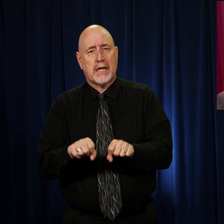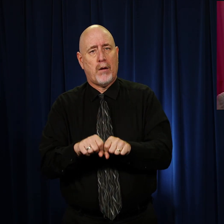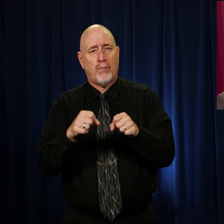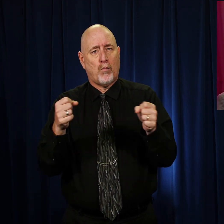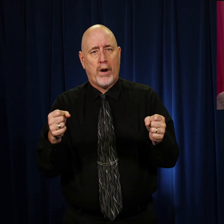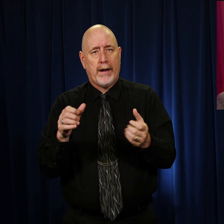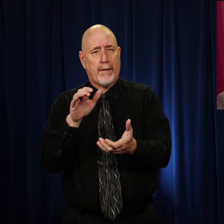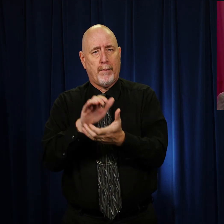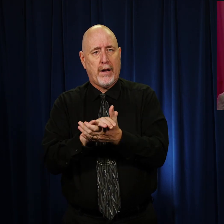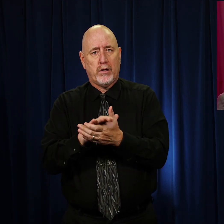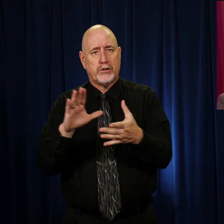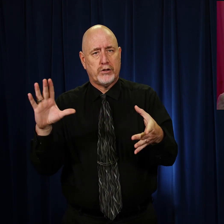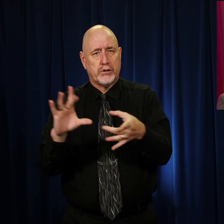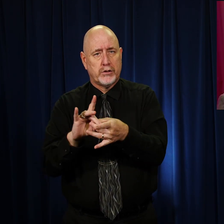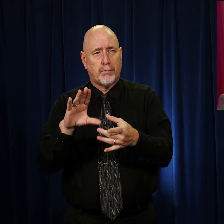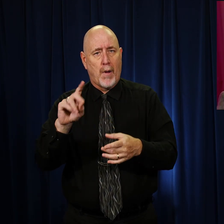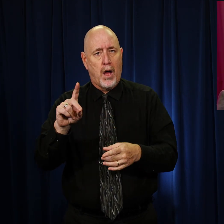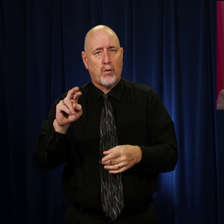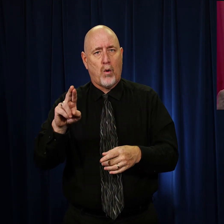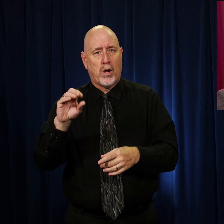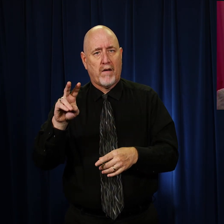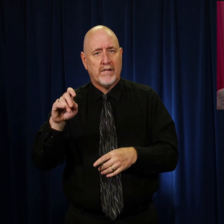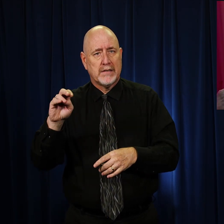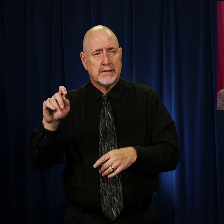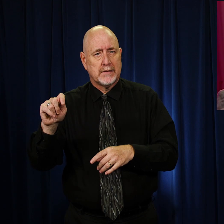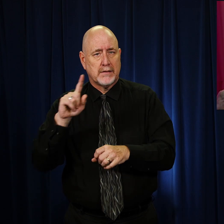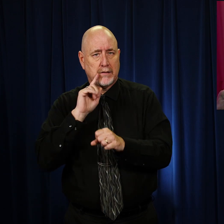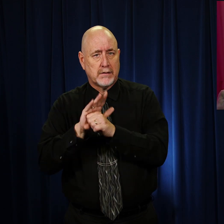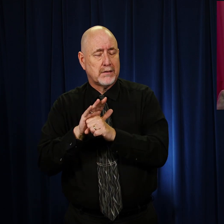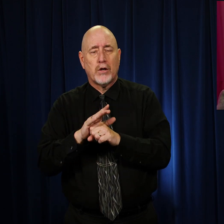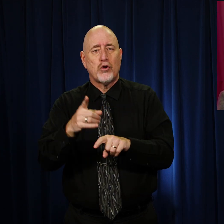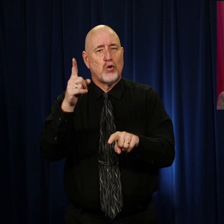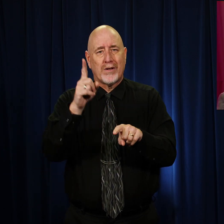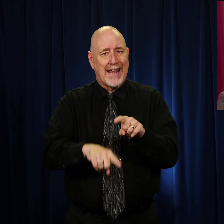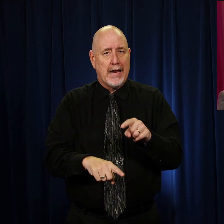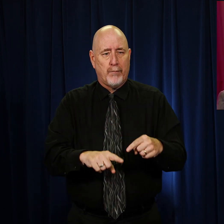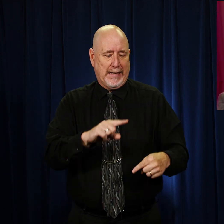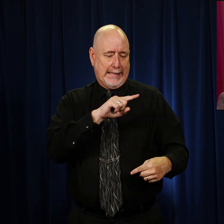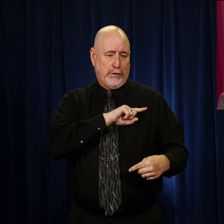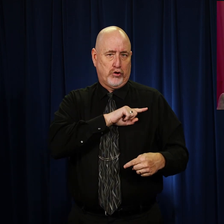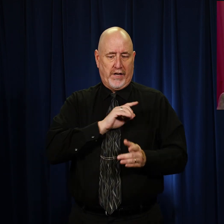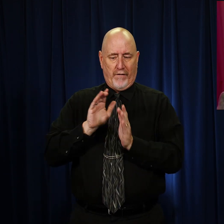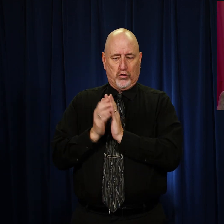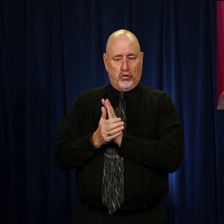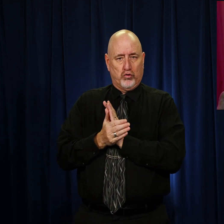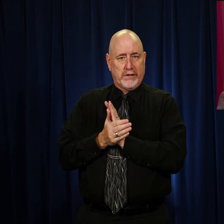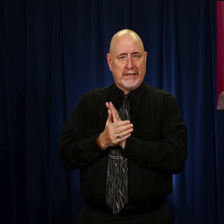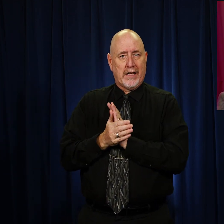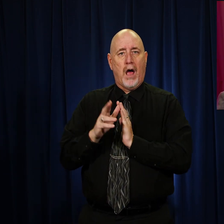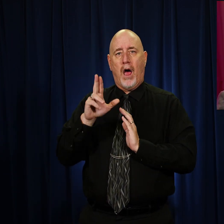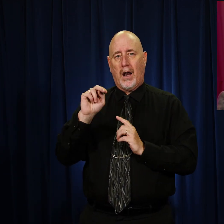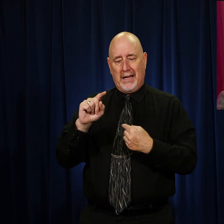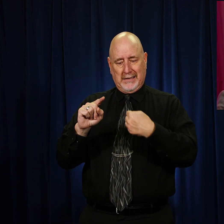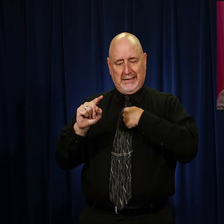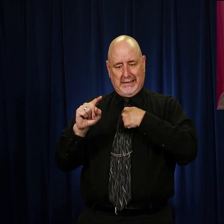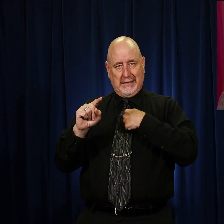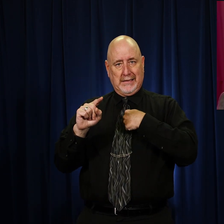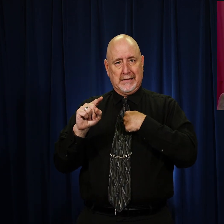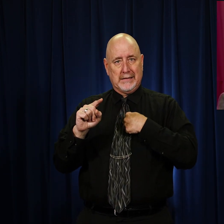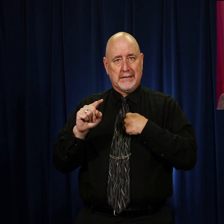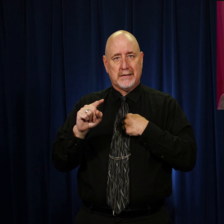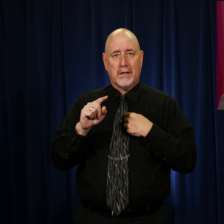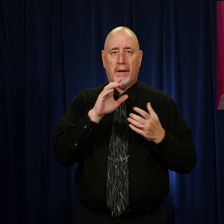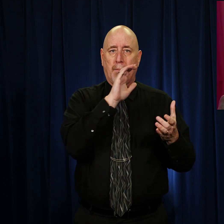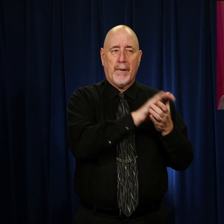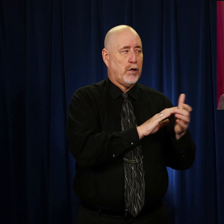break the marriage bond or the marriage covenant, because a person cannot be guilty of adultery unless they are in fact